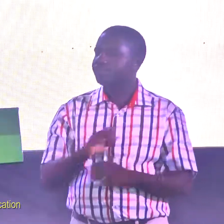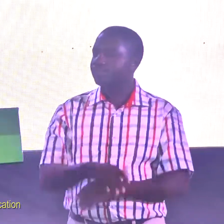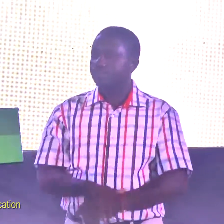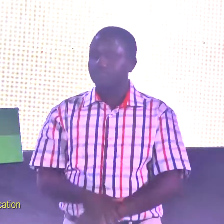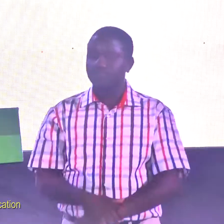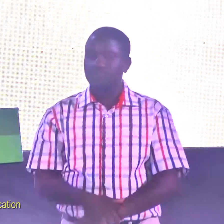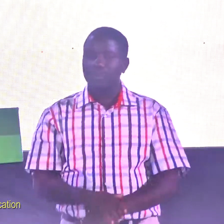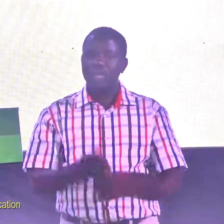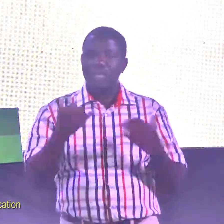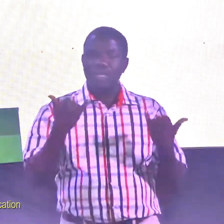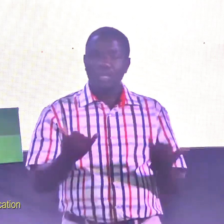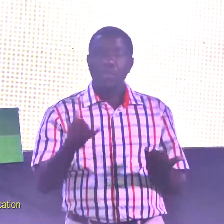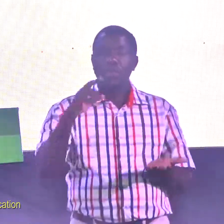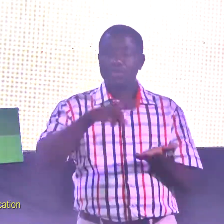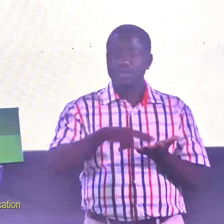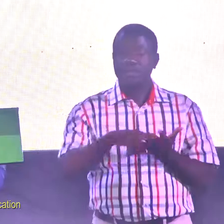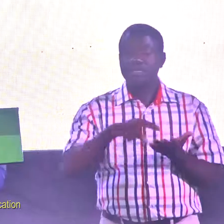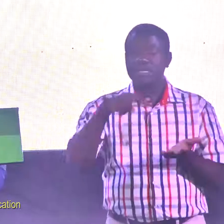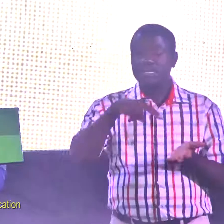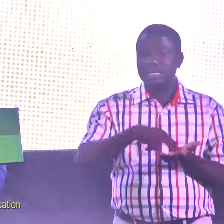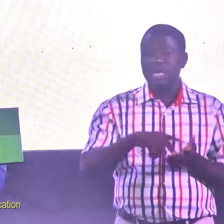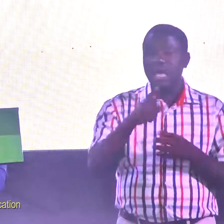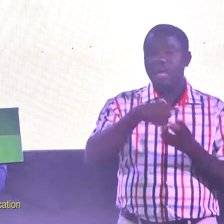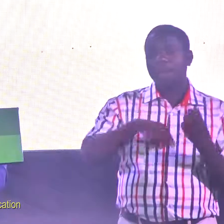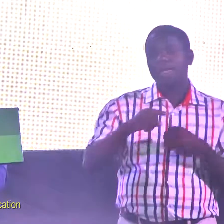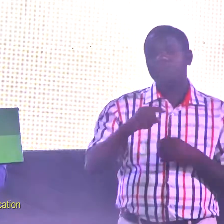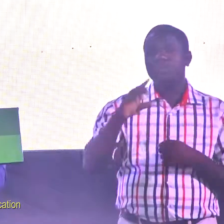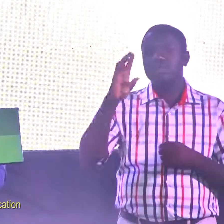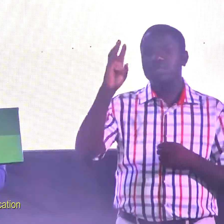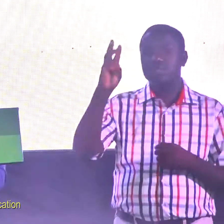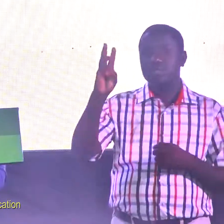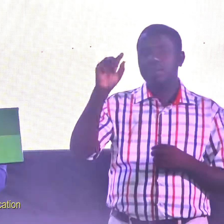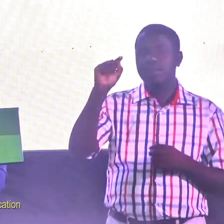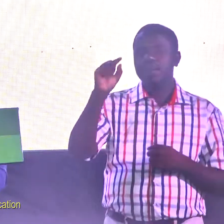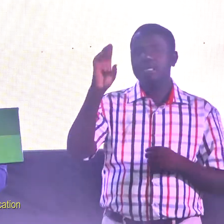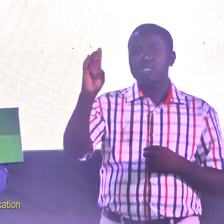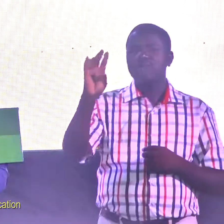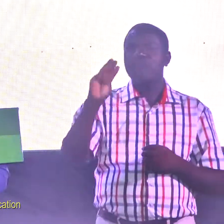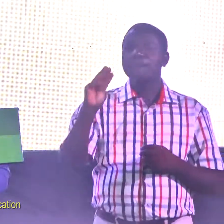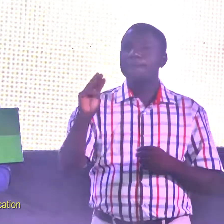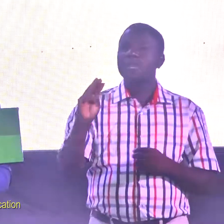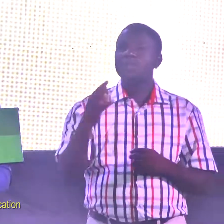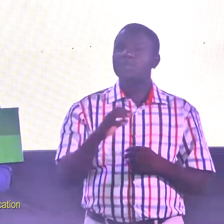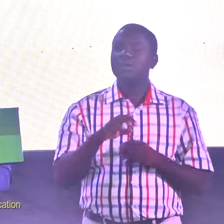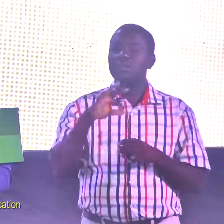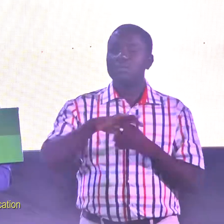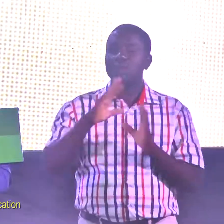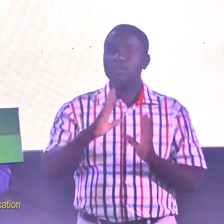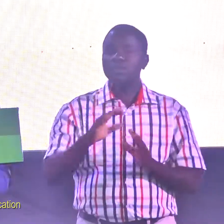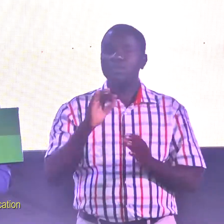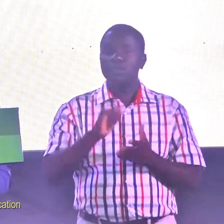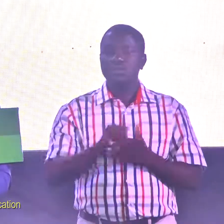The current register stands about at 6.7 million voters, composed of